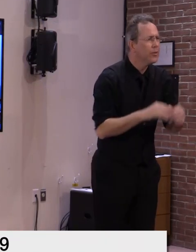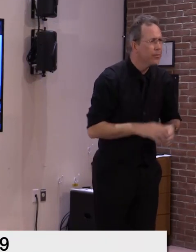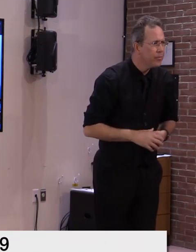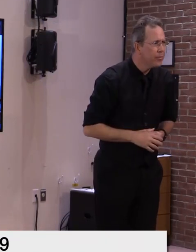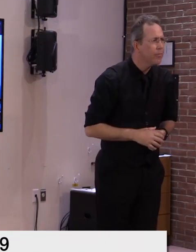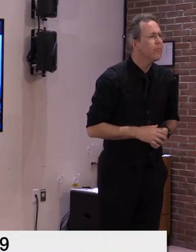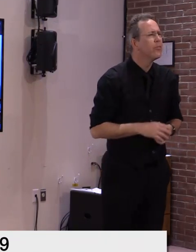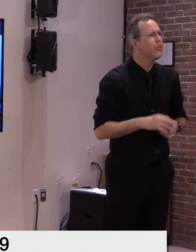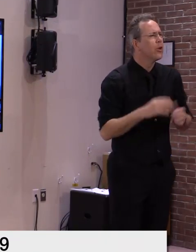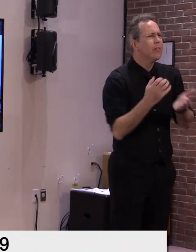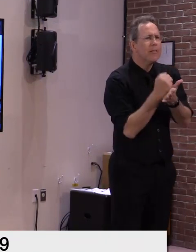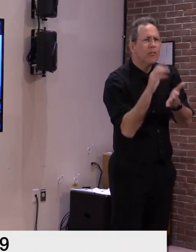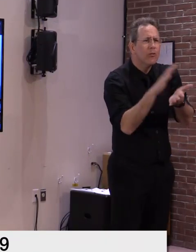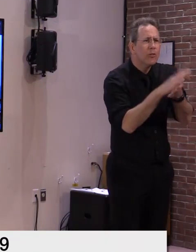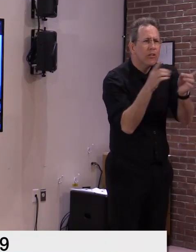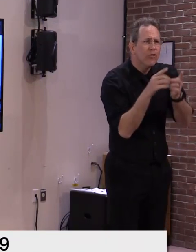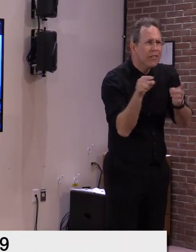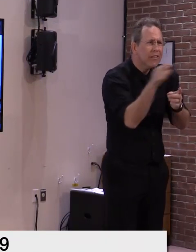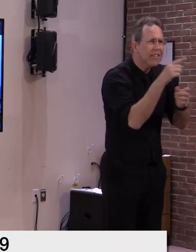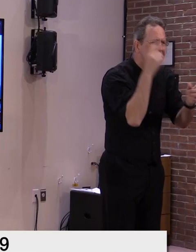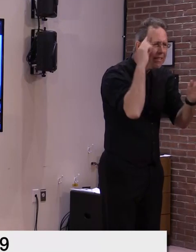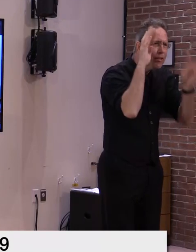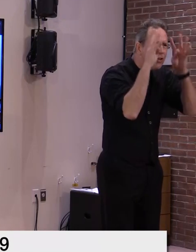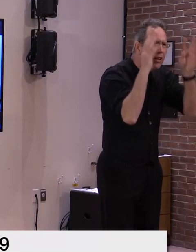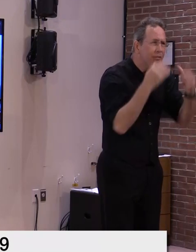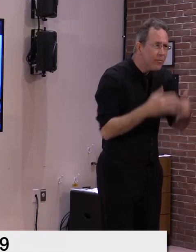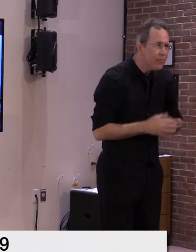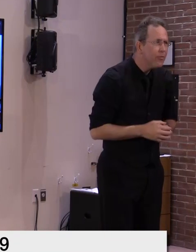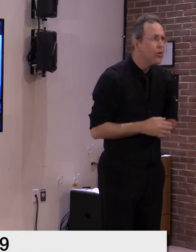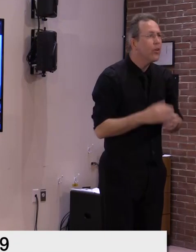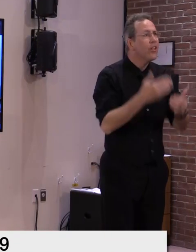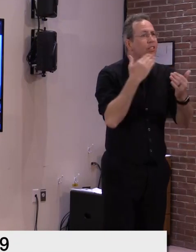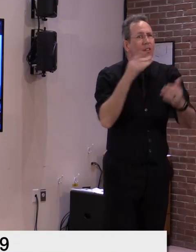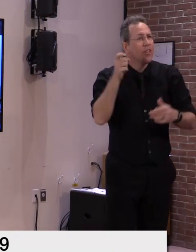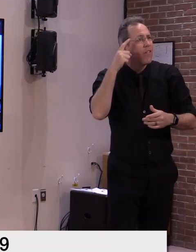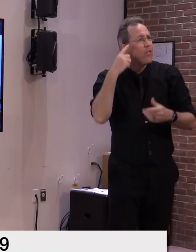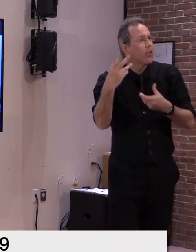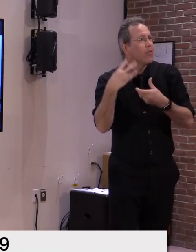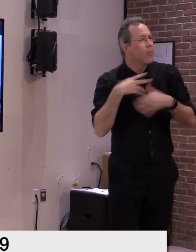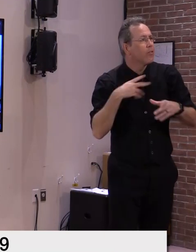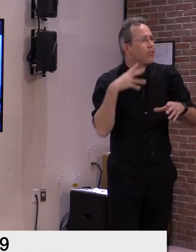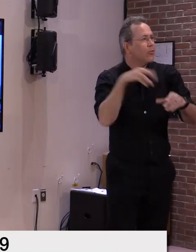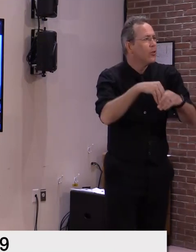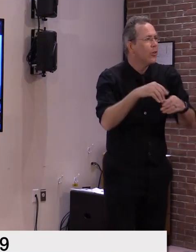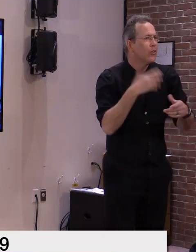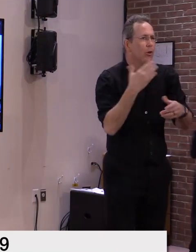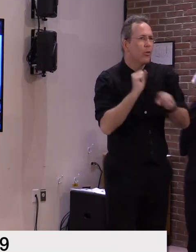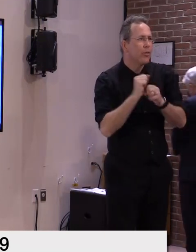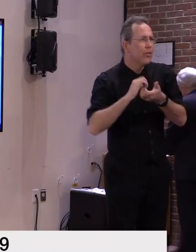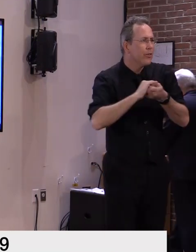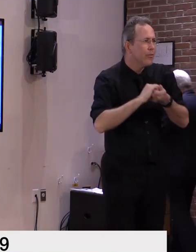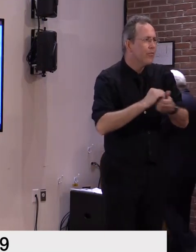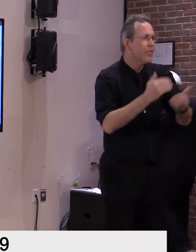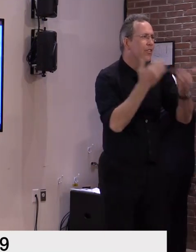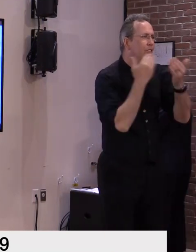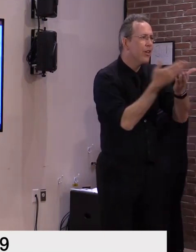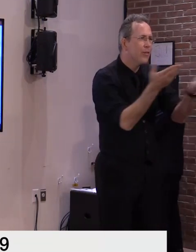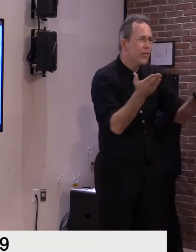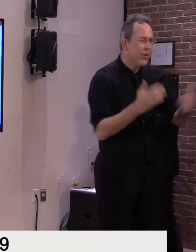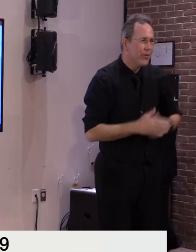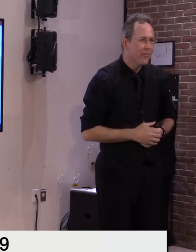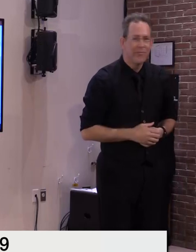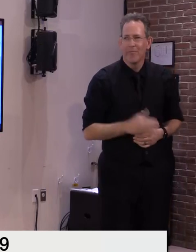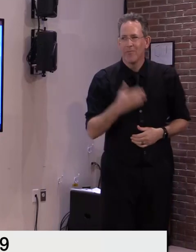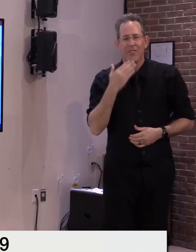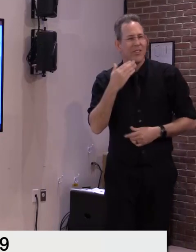thank you very much for the opportunity to join you this morning and look forward to working with you. Thank you very much, Senator Sanders. And